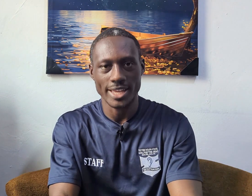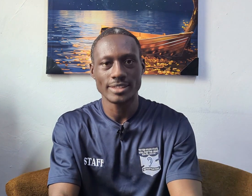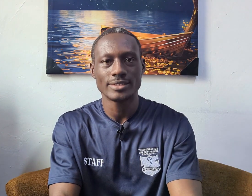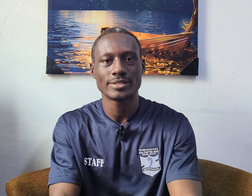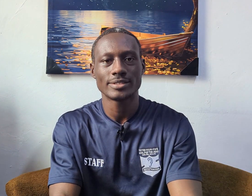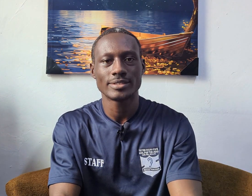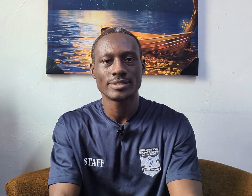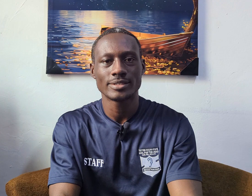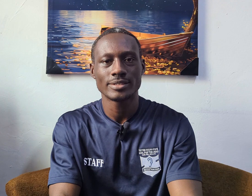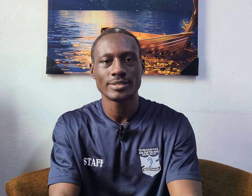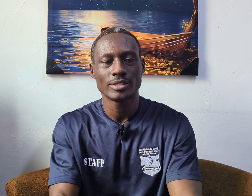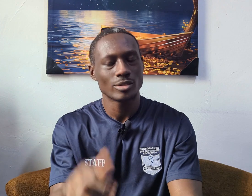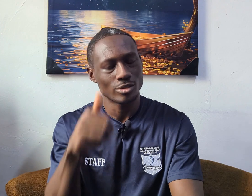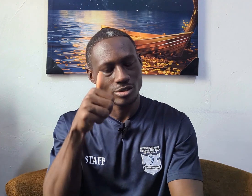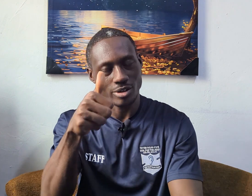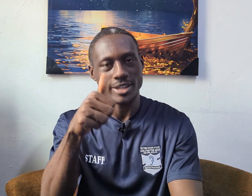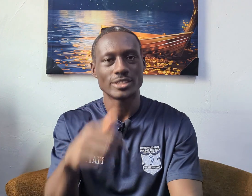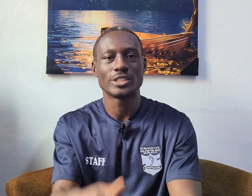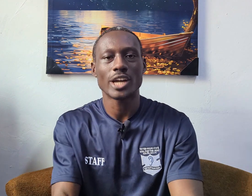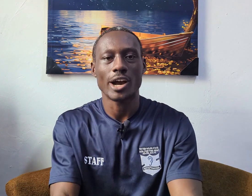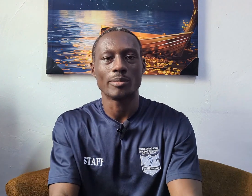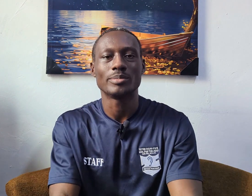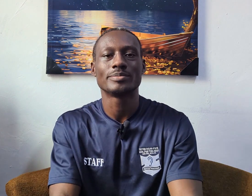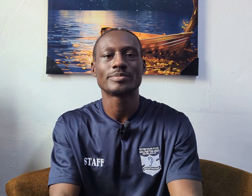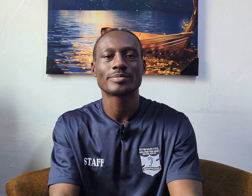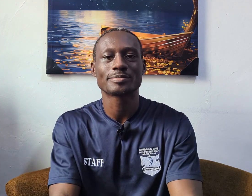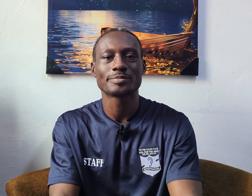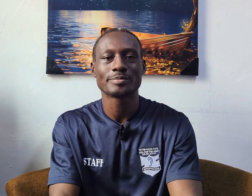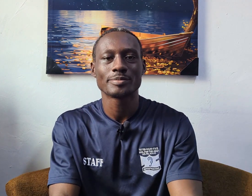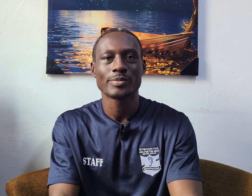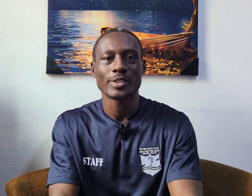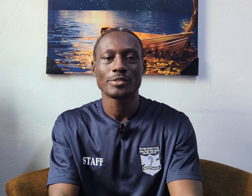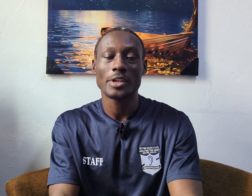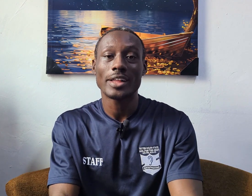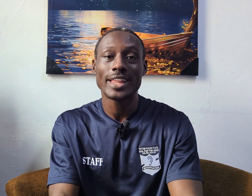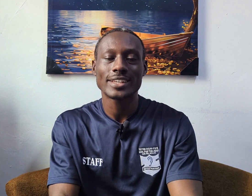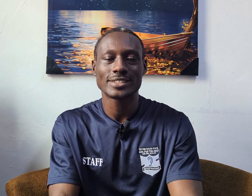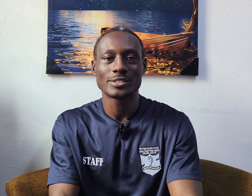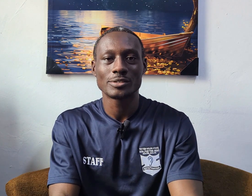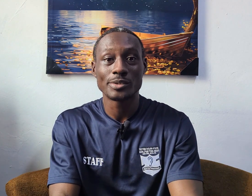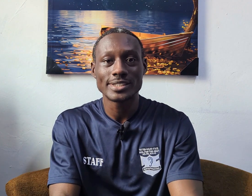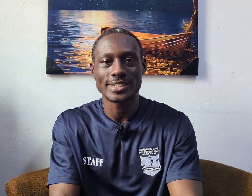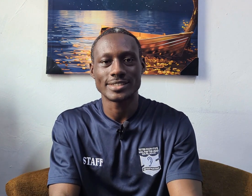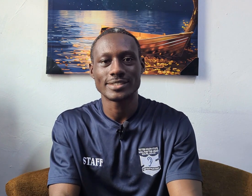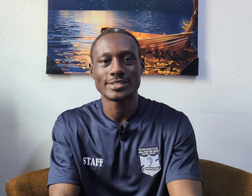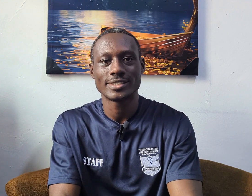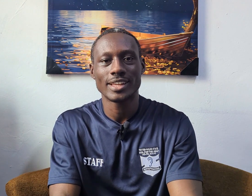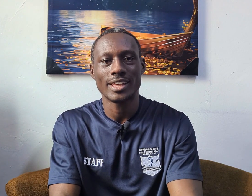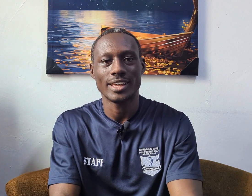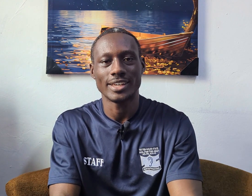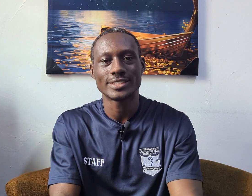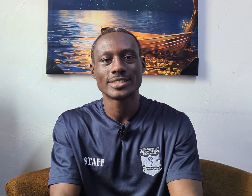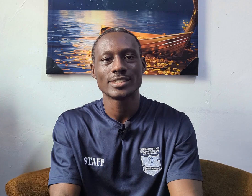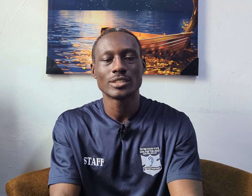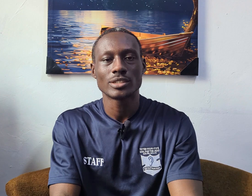Again. Great job. So our next greeting is